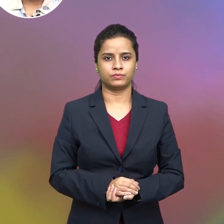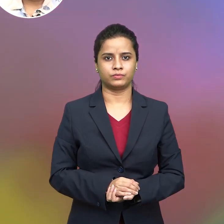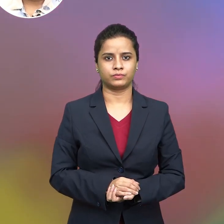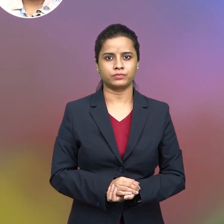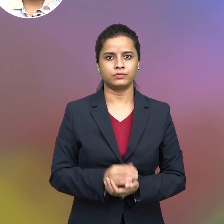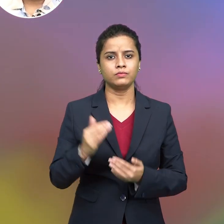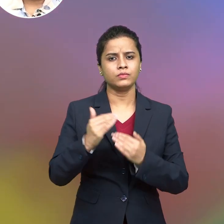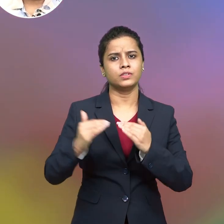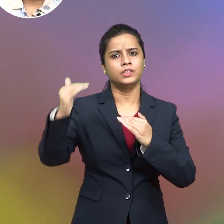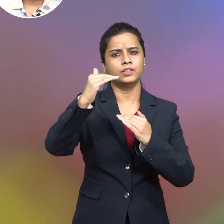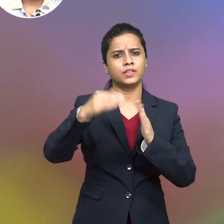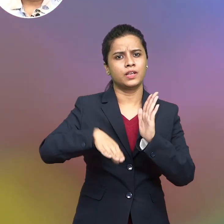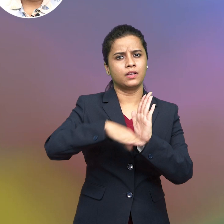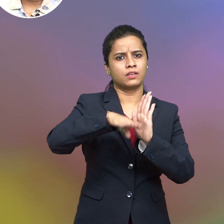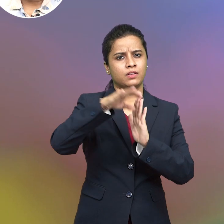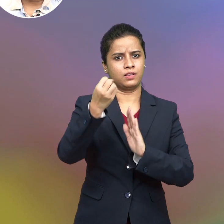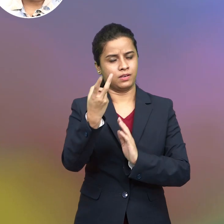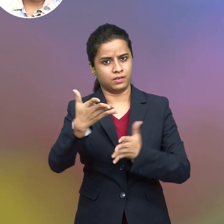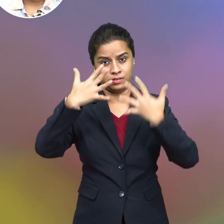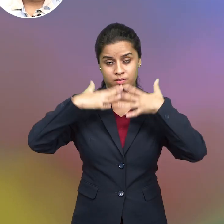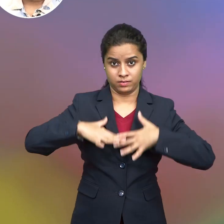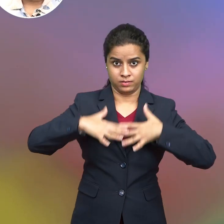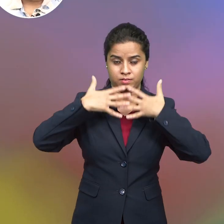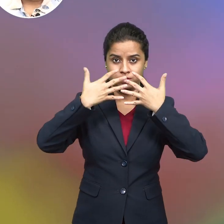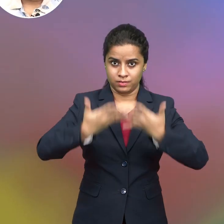This increases the rate of respiration